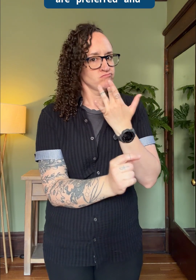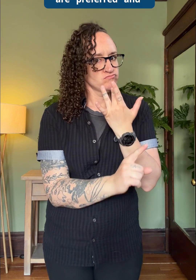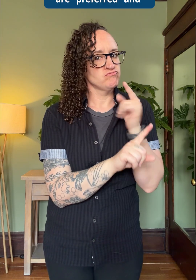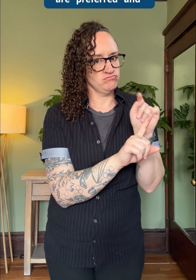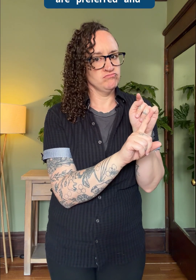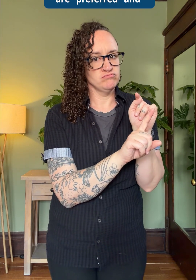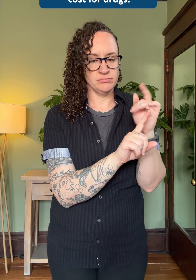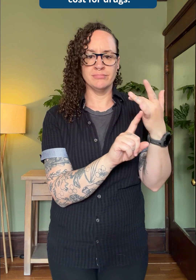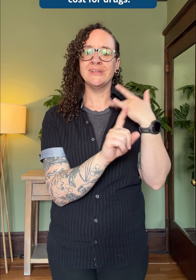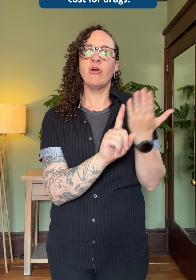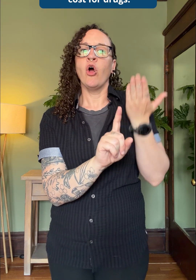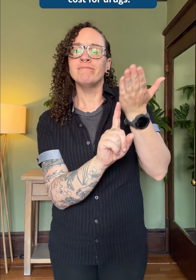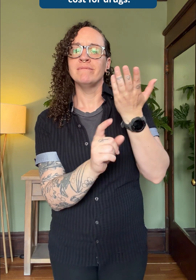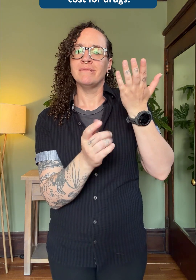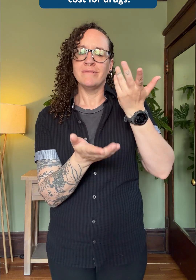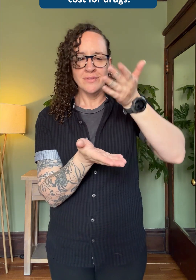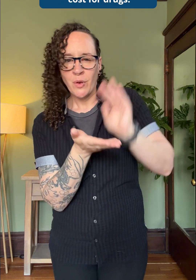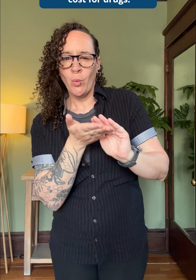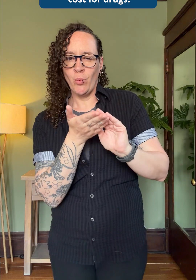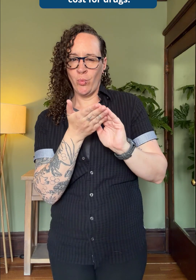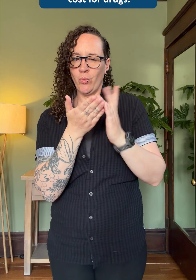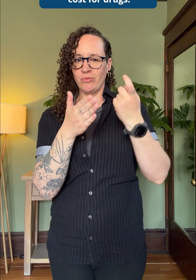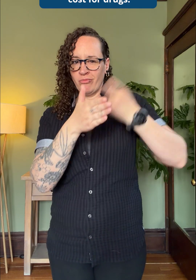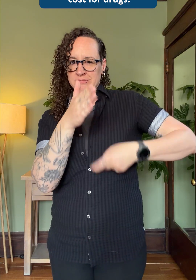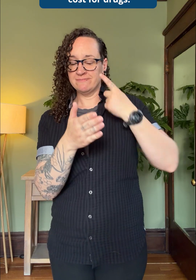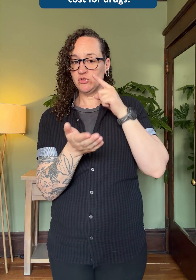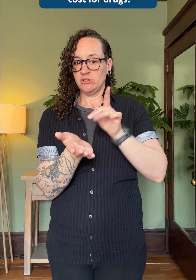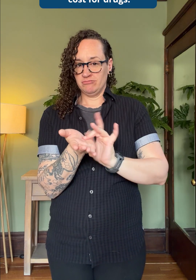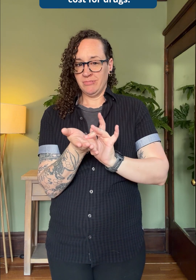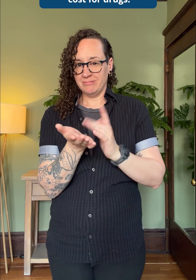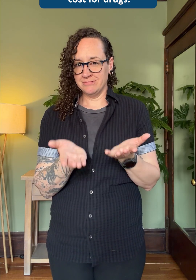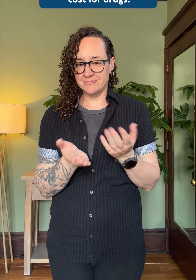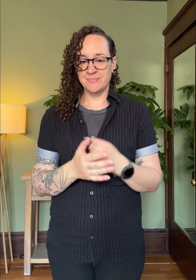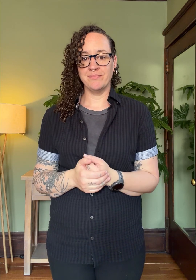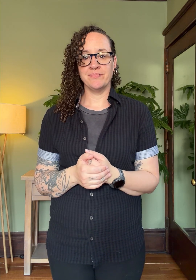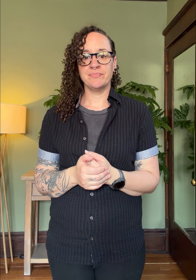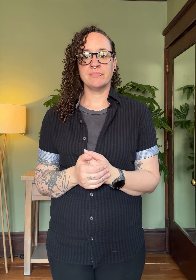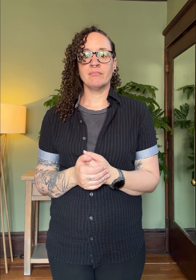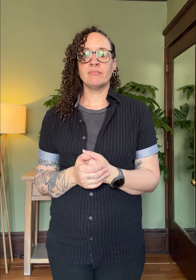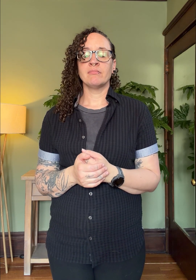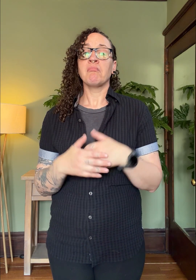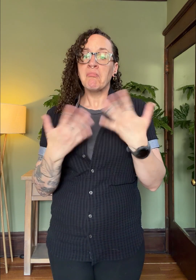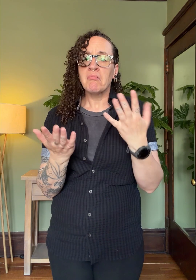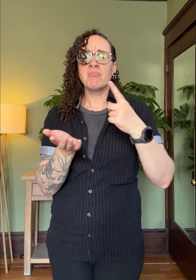In-network pharmacies are preferred or normally offer the lowest costs for drugs.